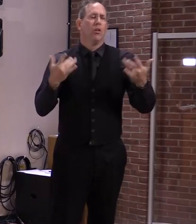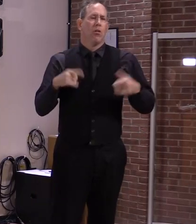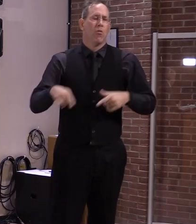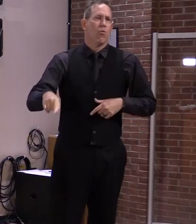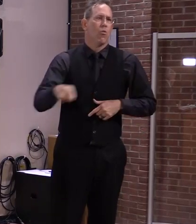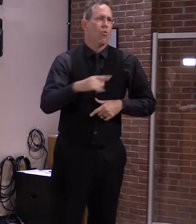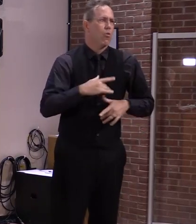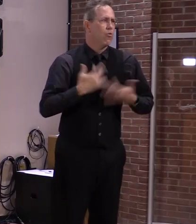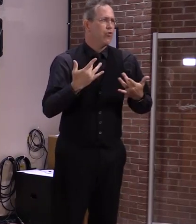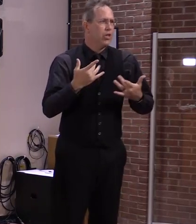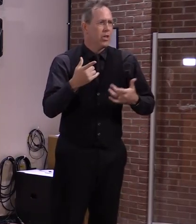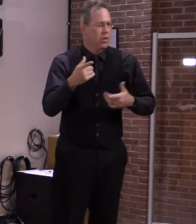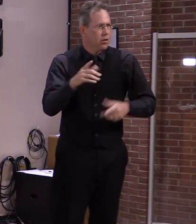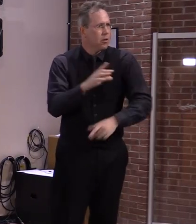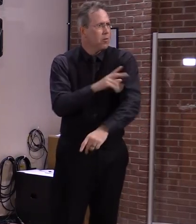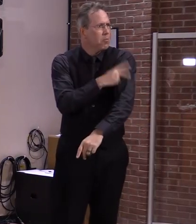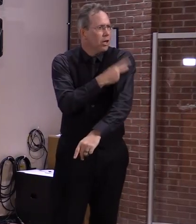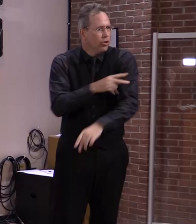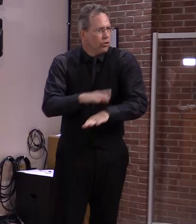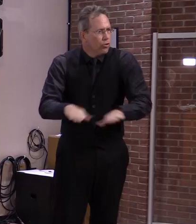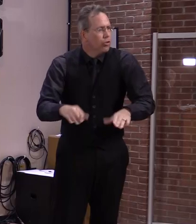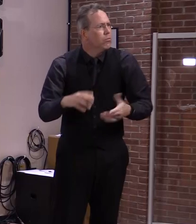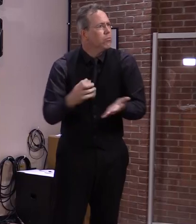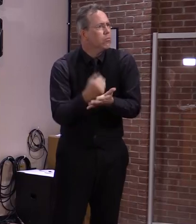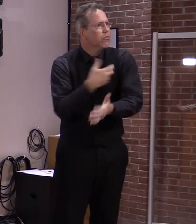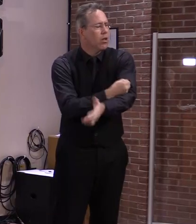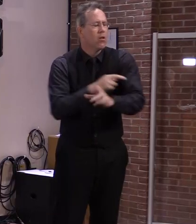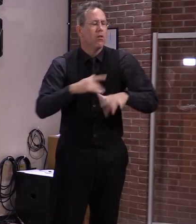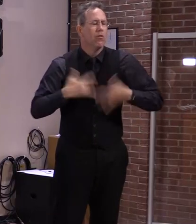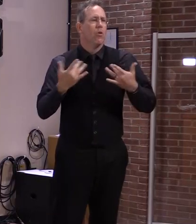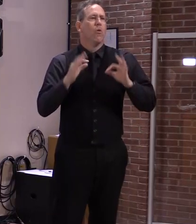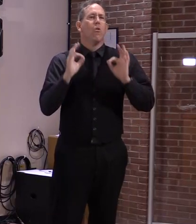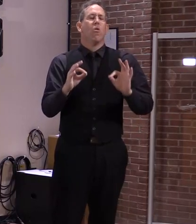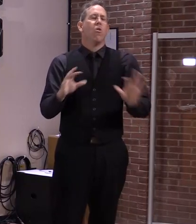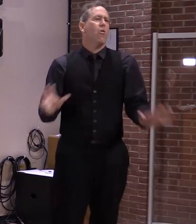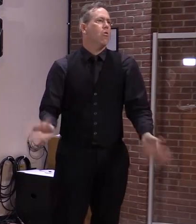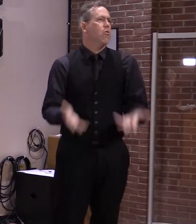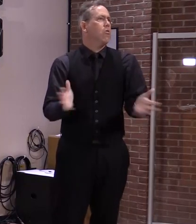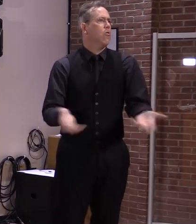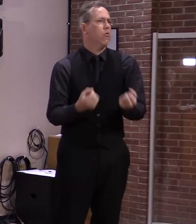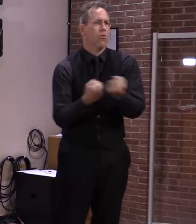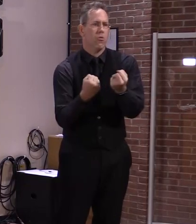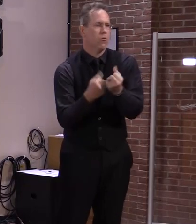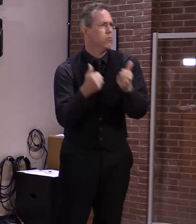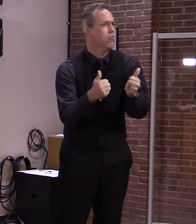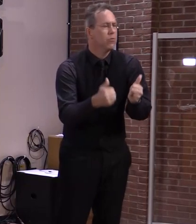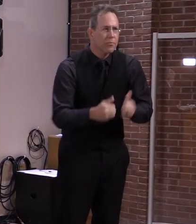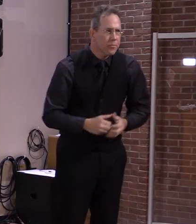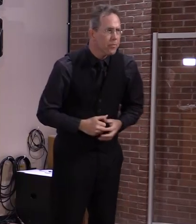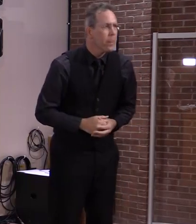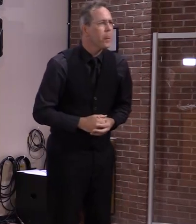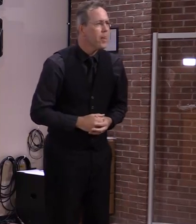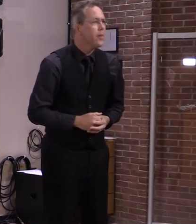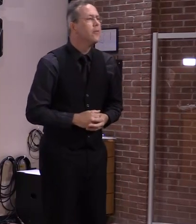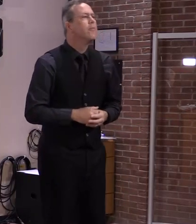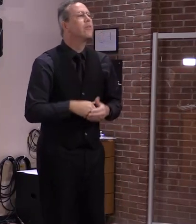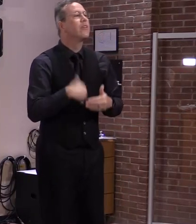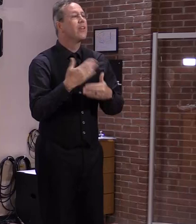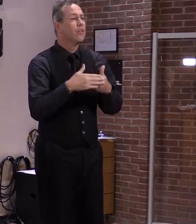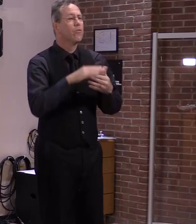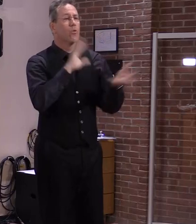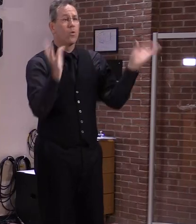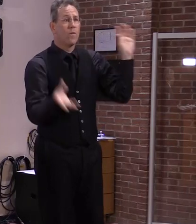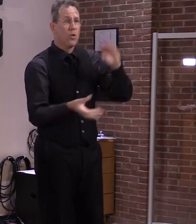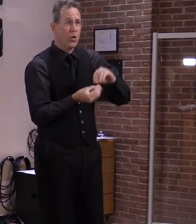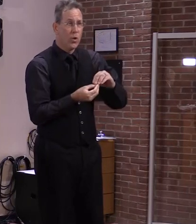and are ready to help in any way that they can. Let's talk about the overall progress. In terms of overall progress, as of this